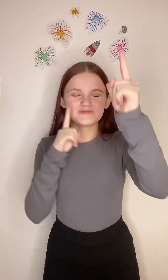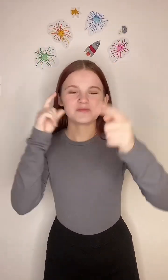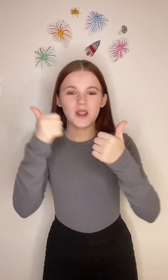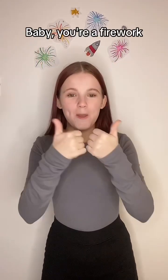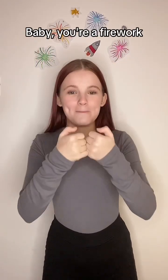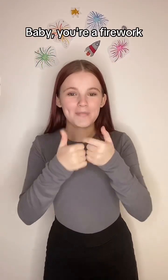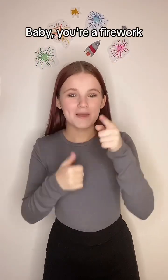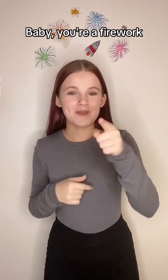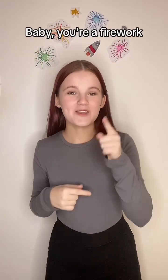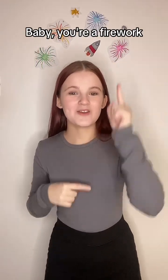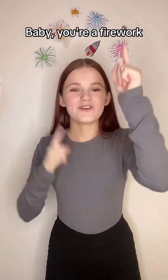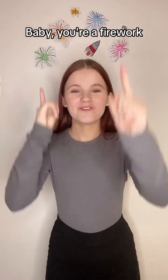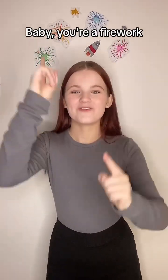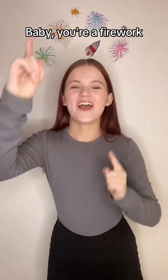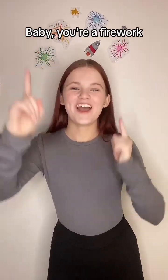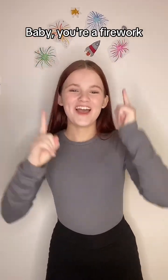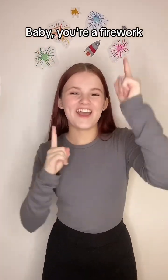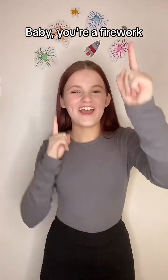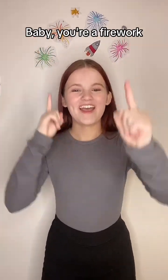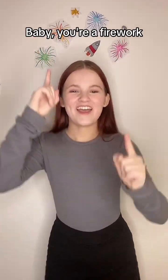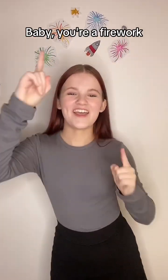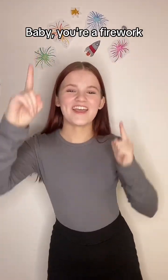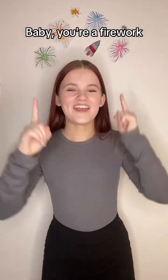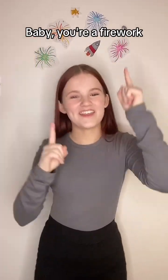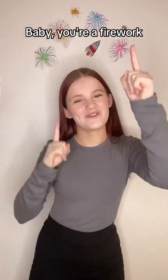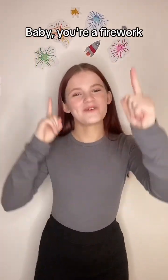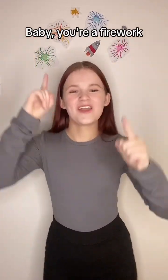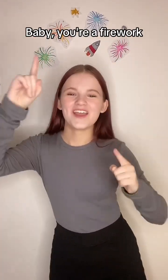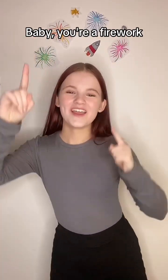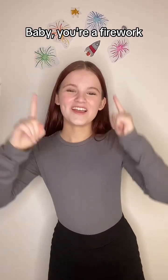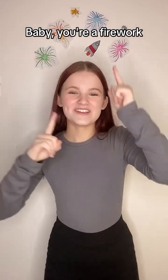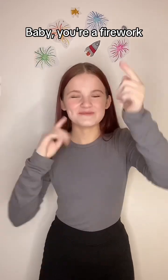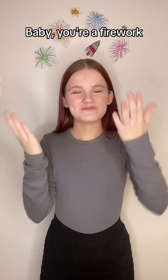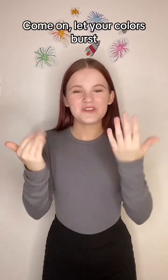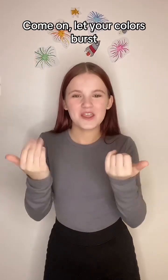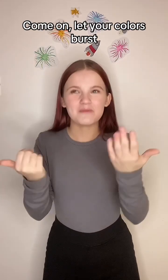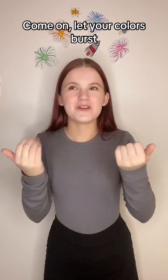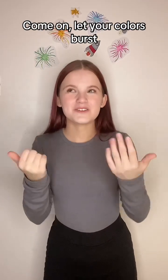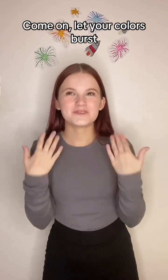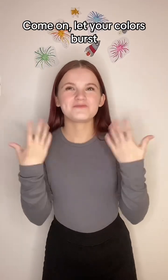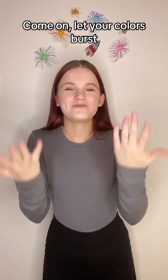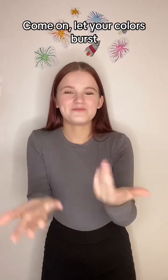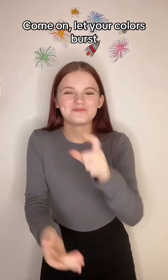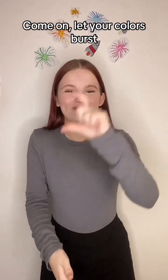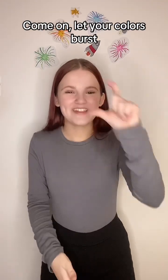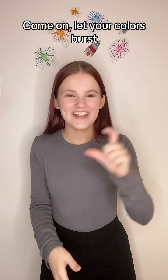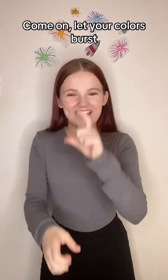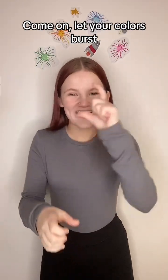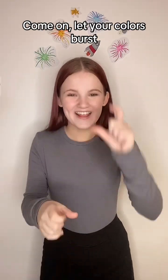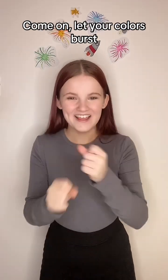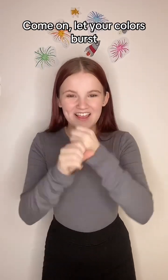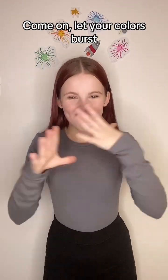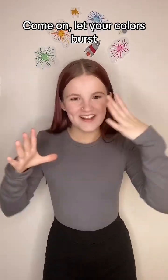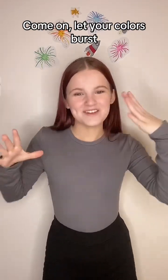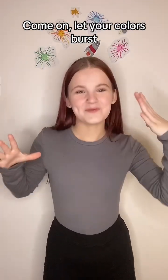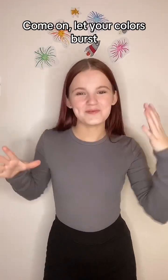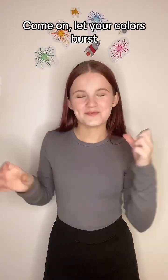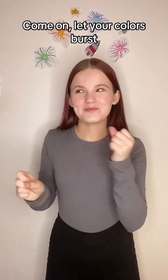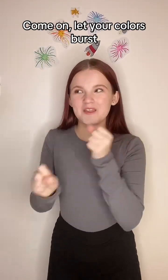Baby you're a firework. firework. Come on let your colors burst.